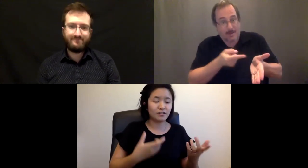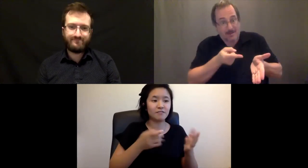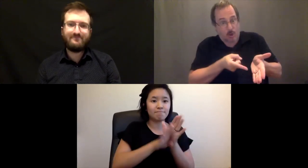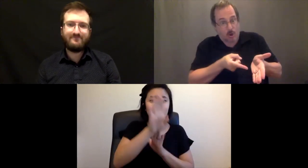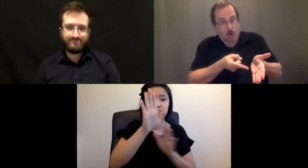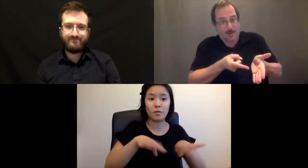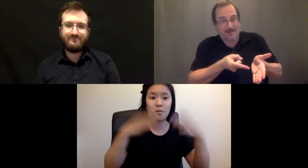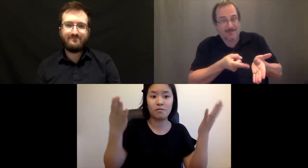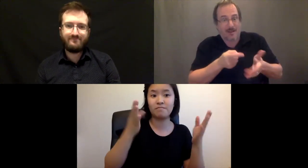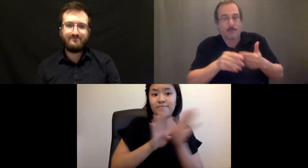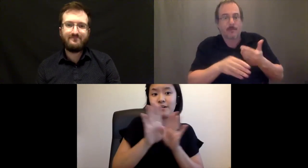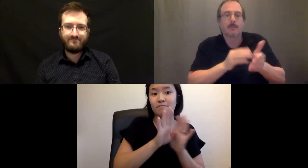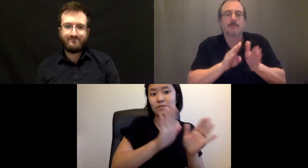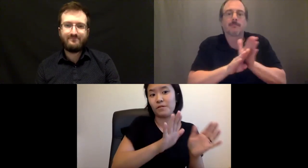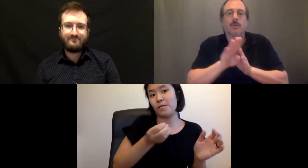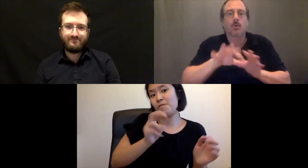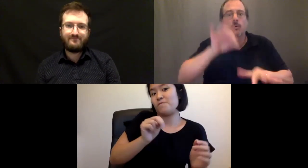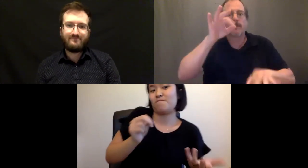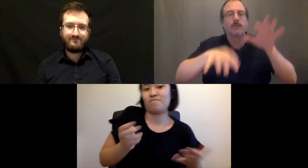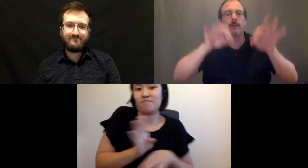Start there. What are you passionate about?